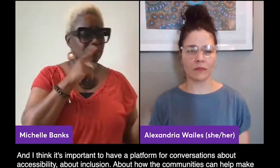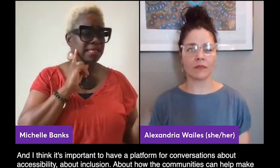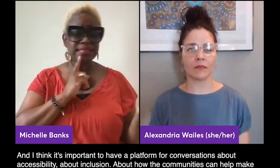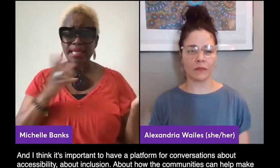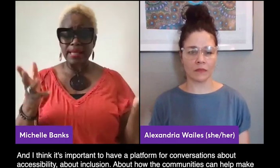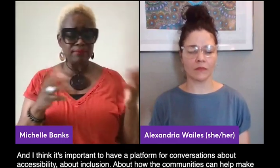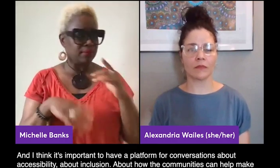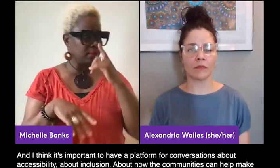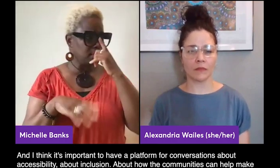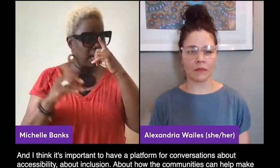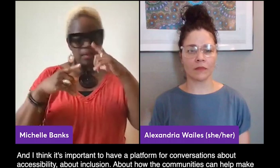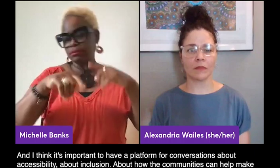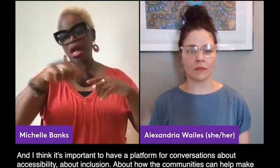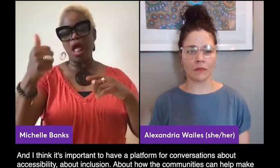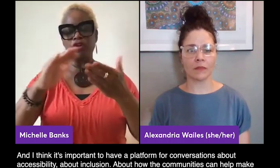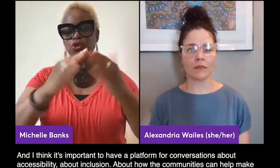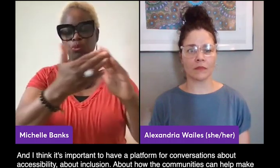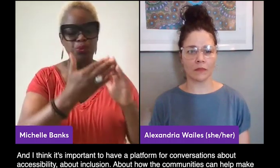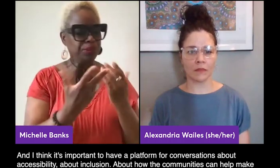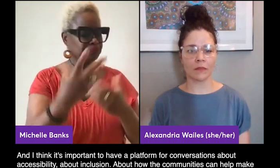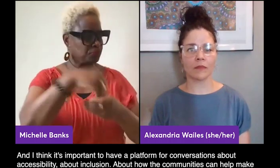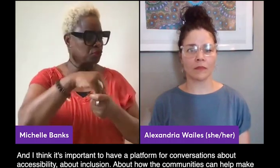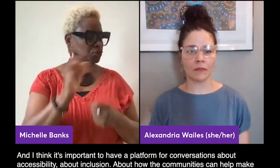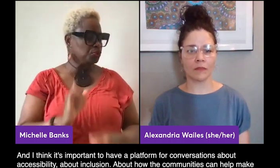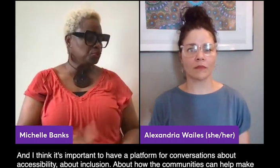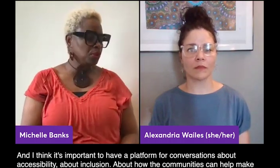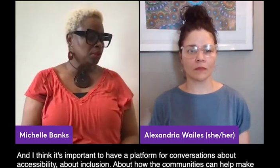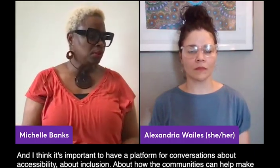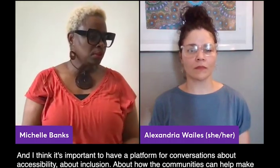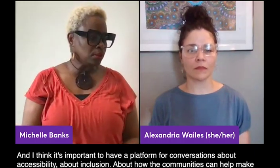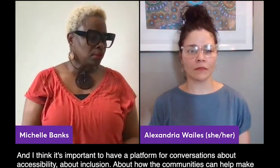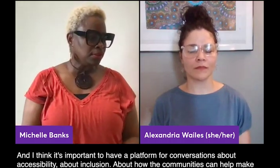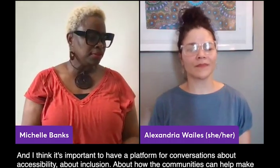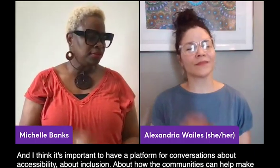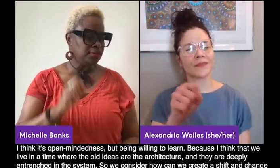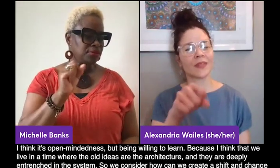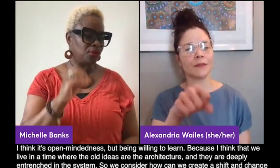hearing and deaf, and other communities as well.